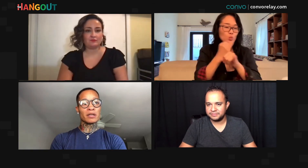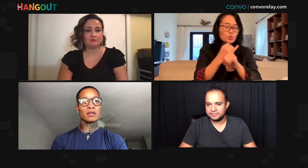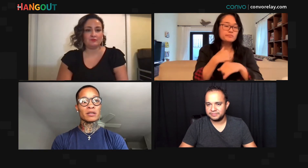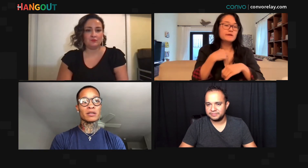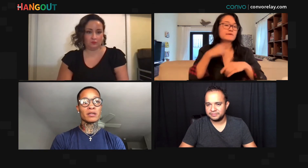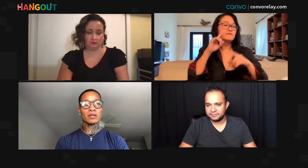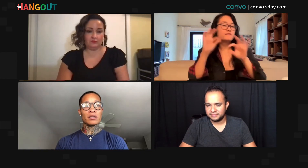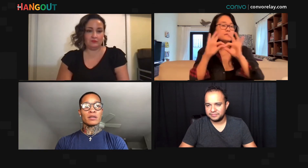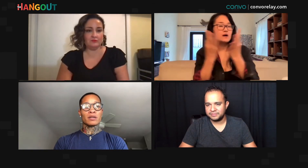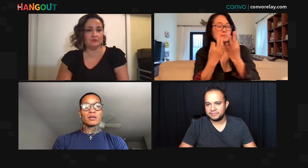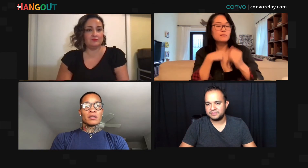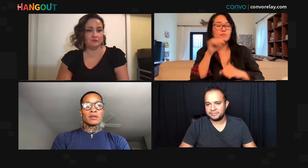This is Cami. Oh,